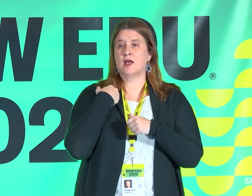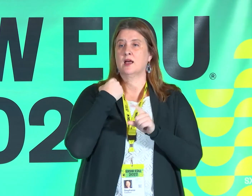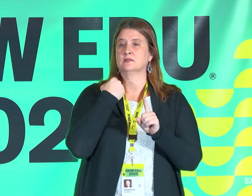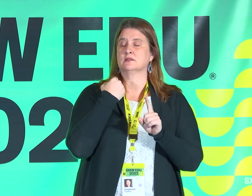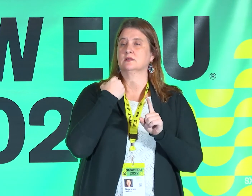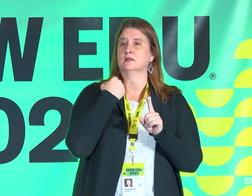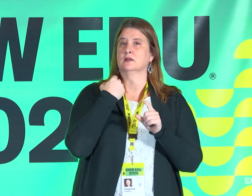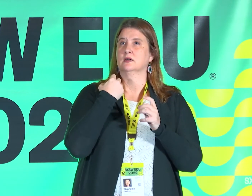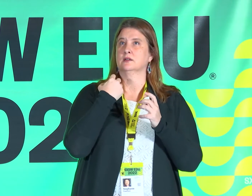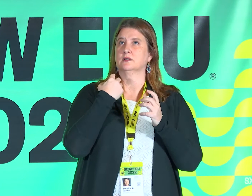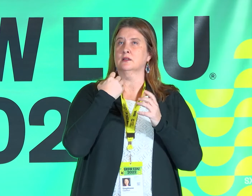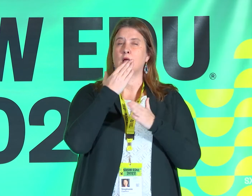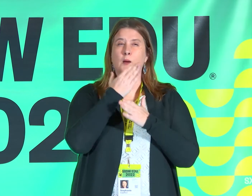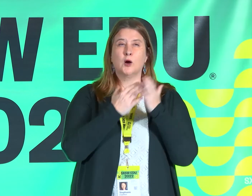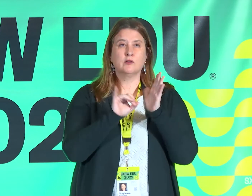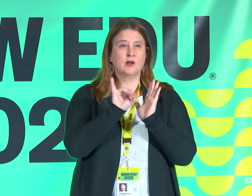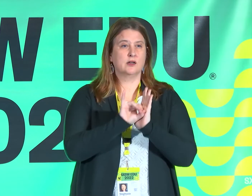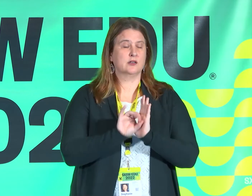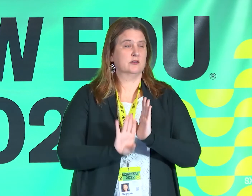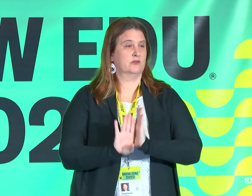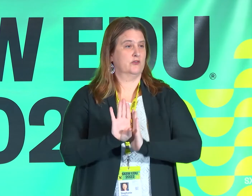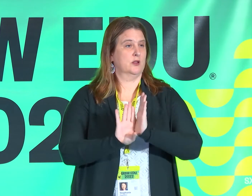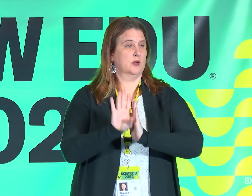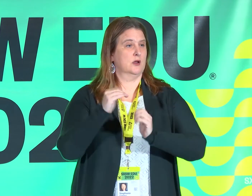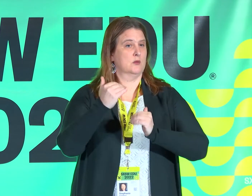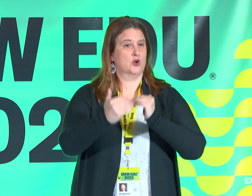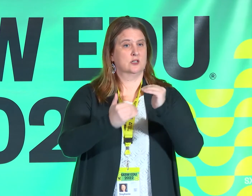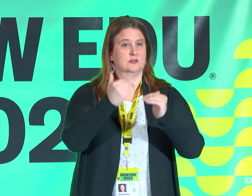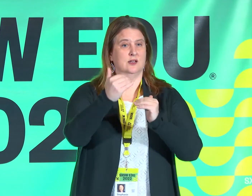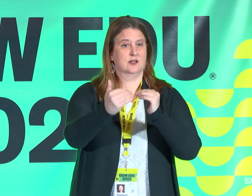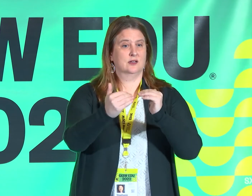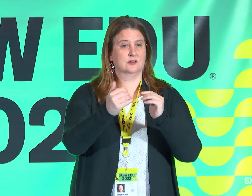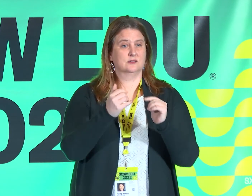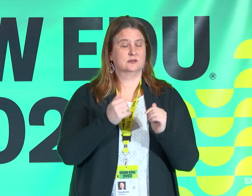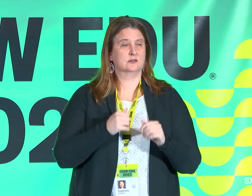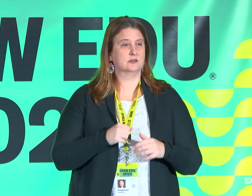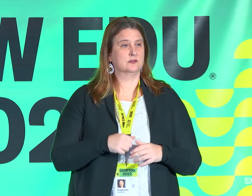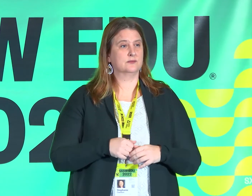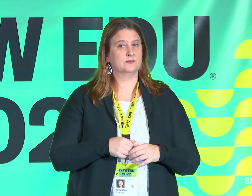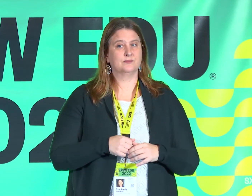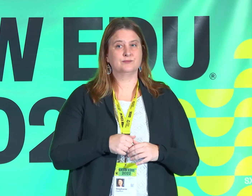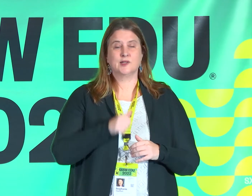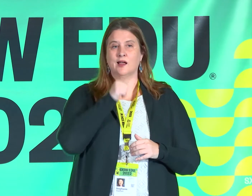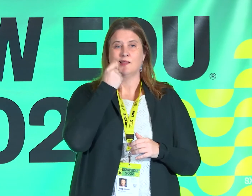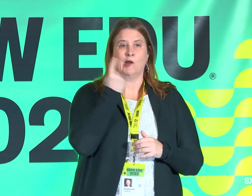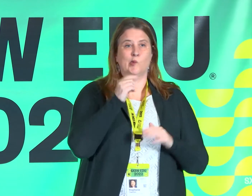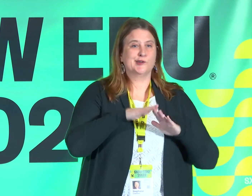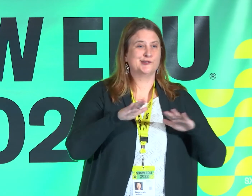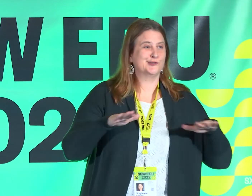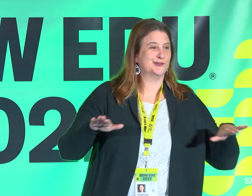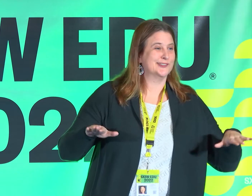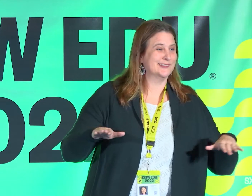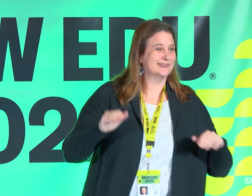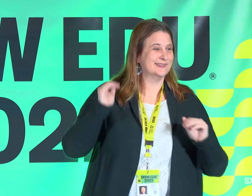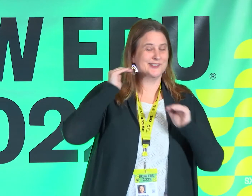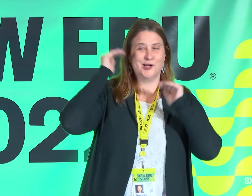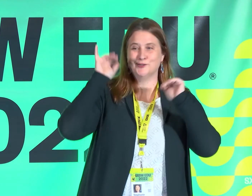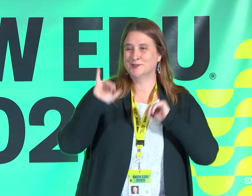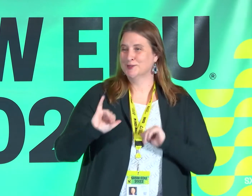Each one has an impact on the identity development process. And it's not only, this doesn't only